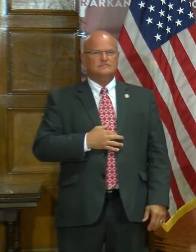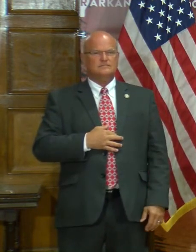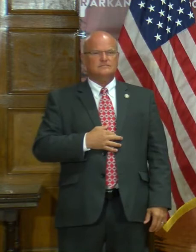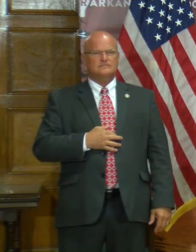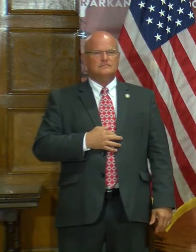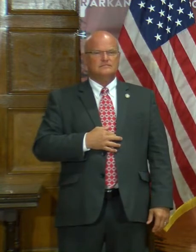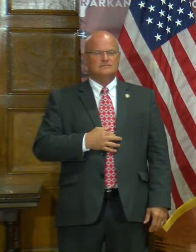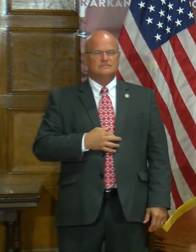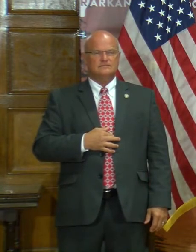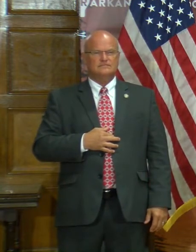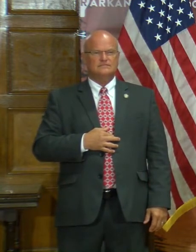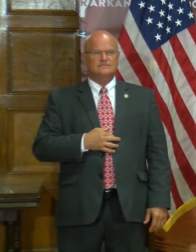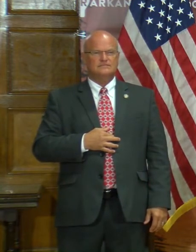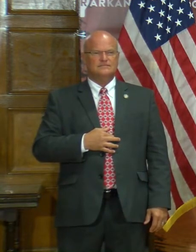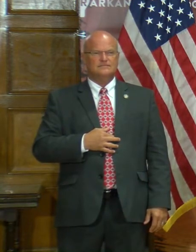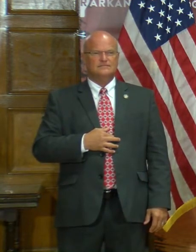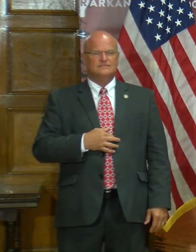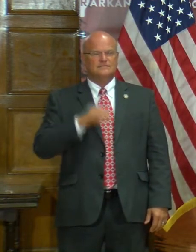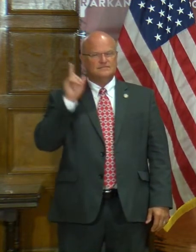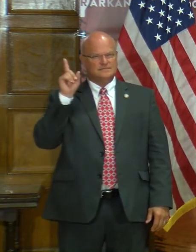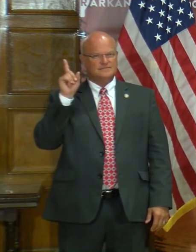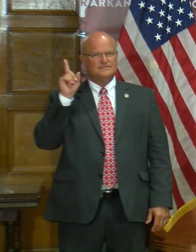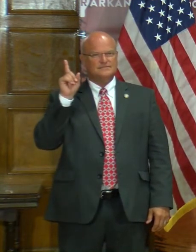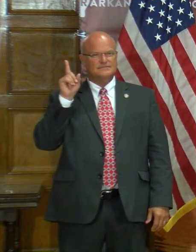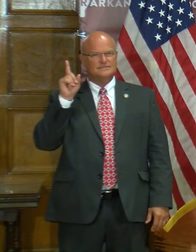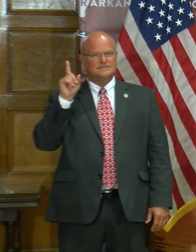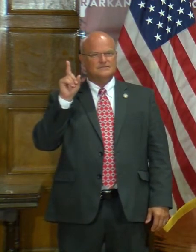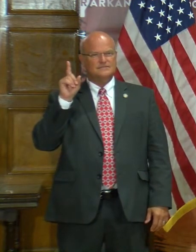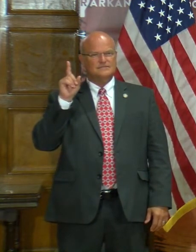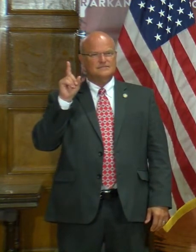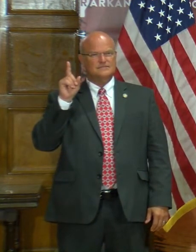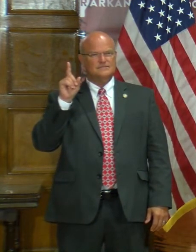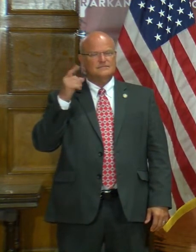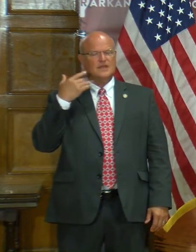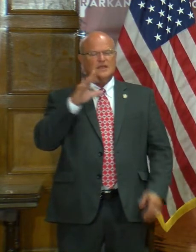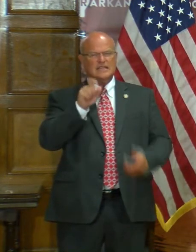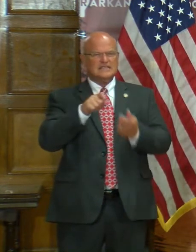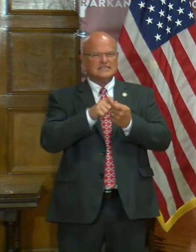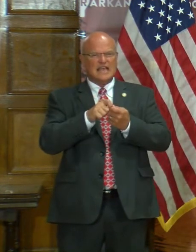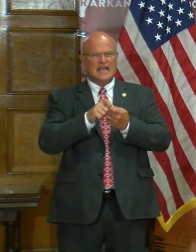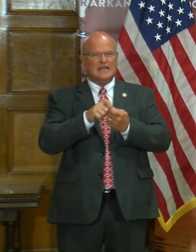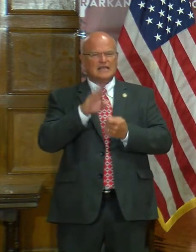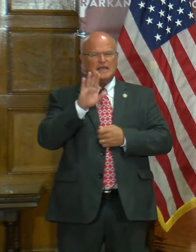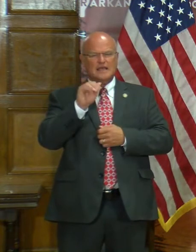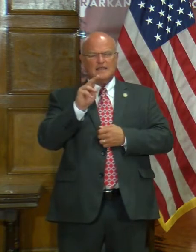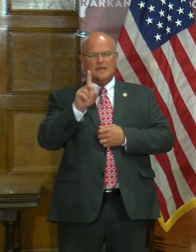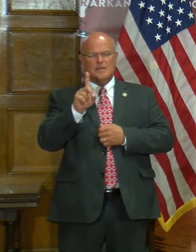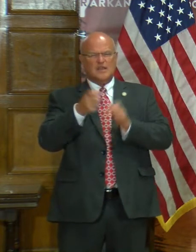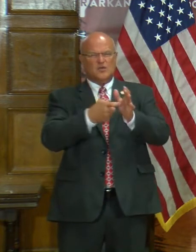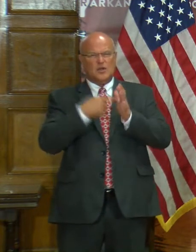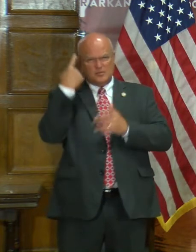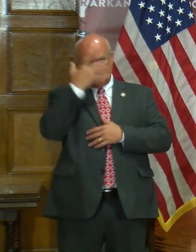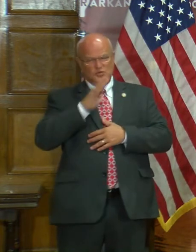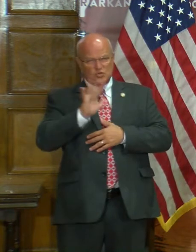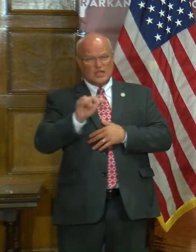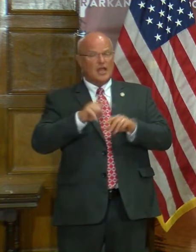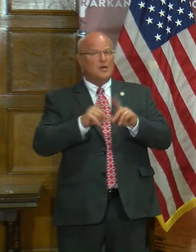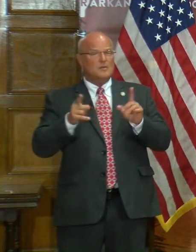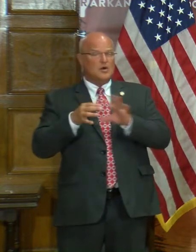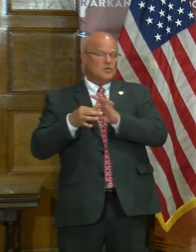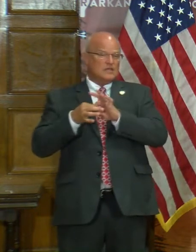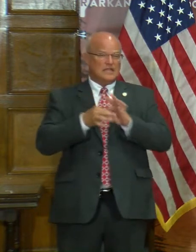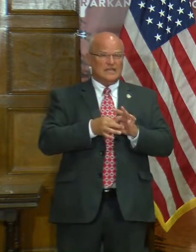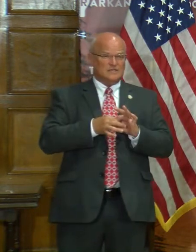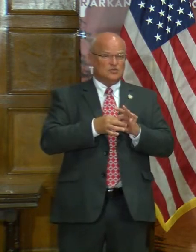Governor? I don't know what exactly the band requirements will look like, but related